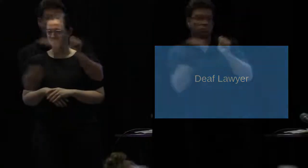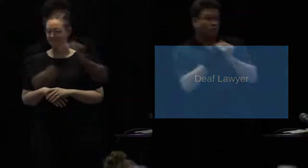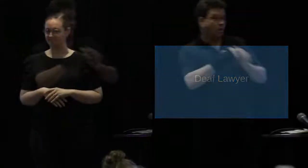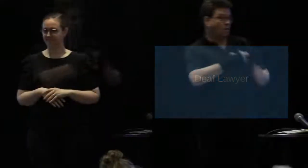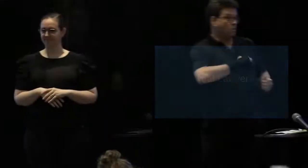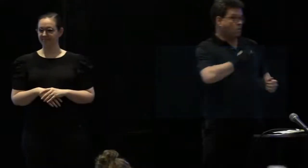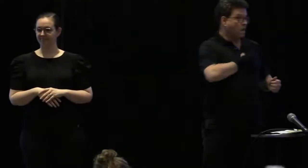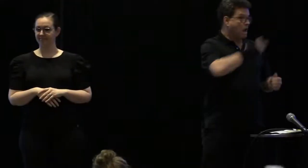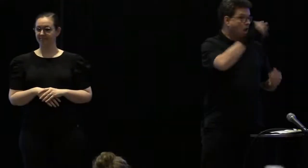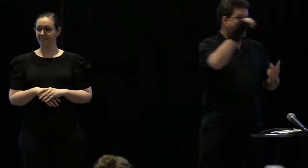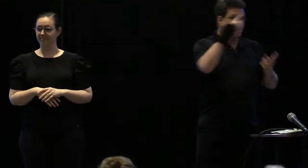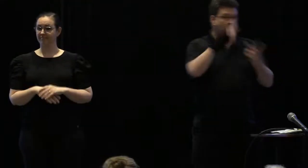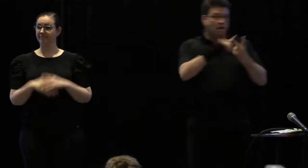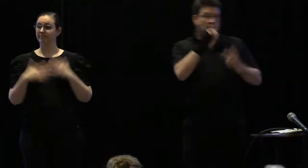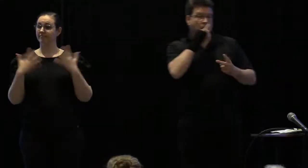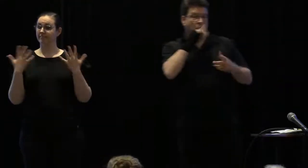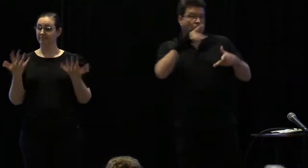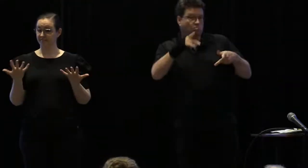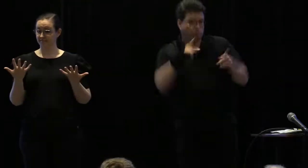Thank you.